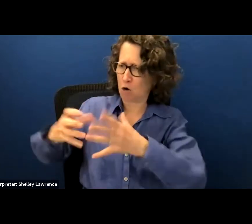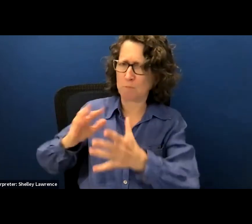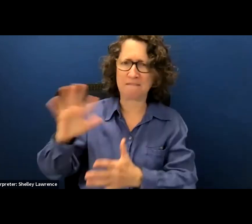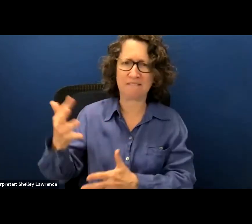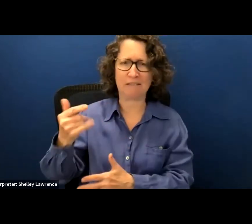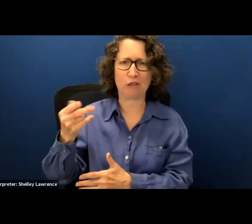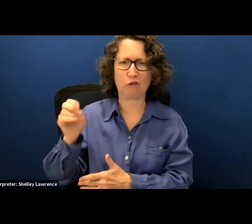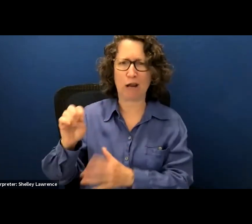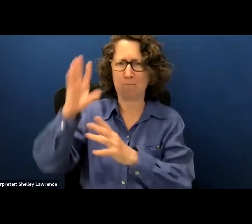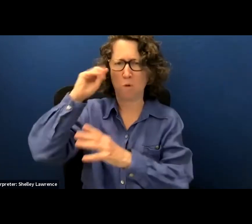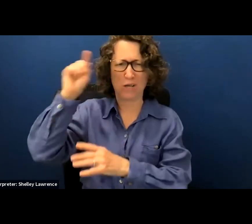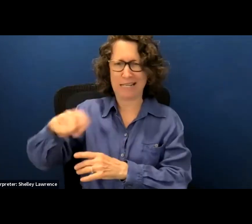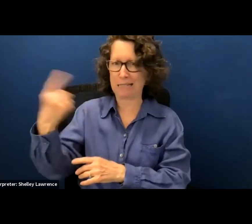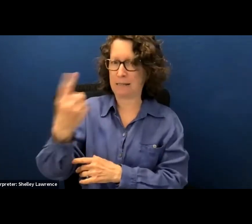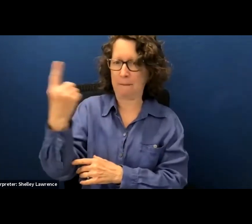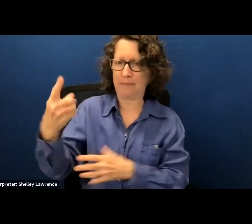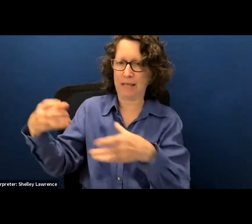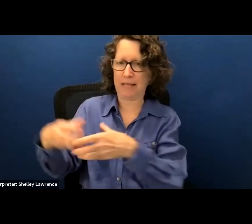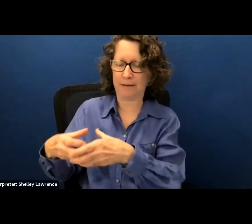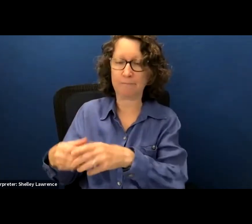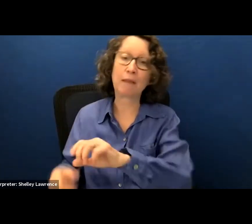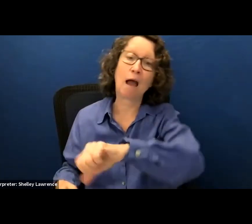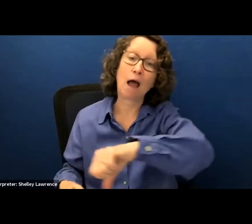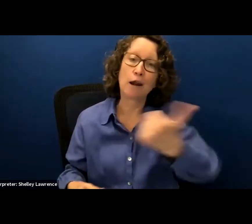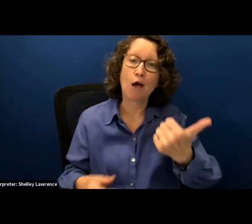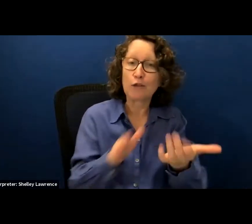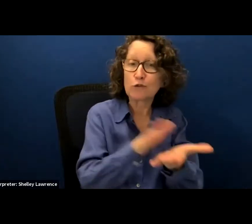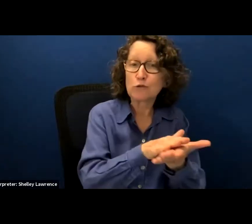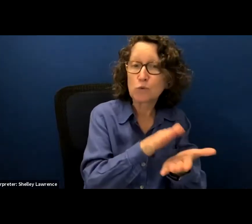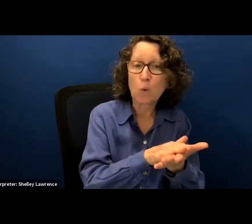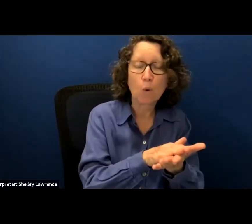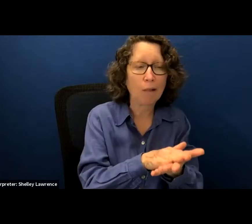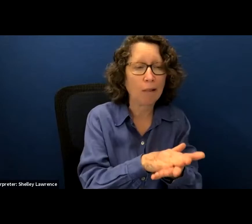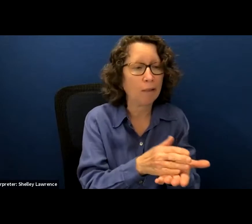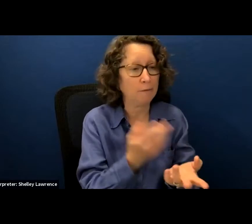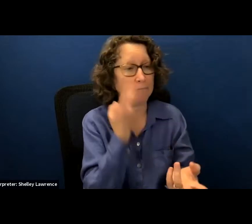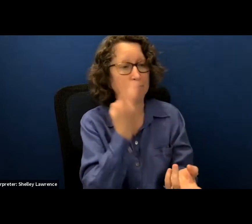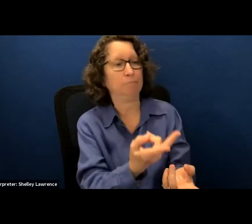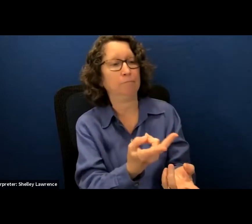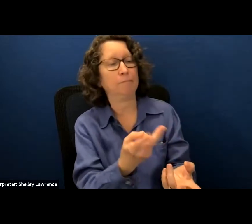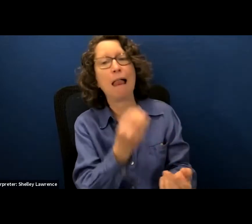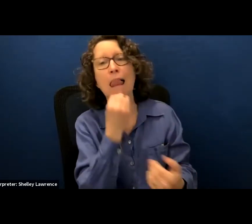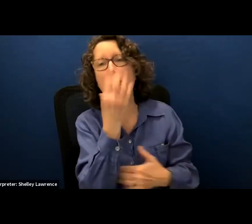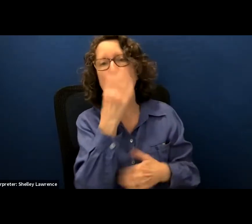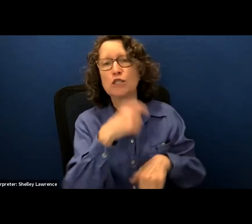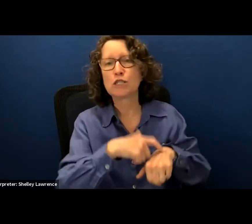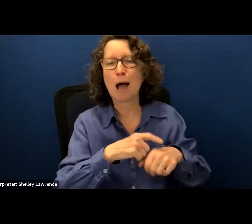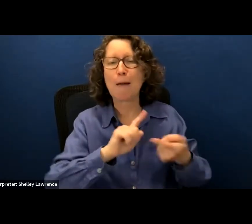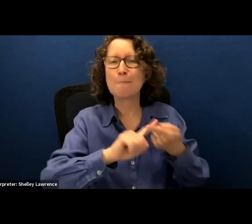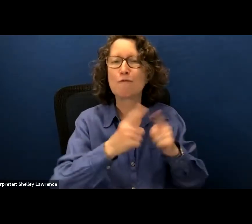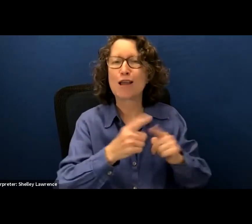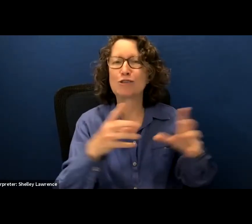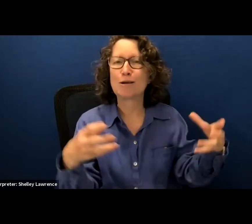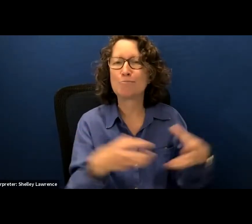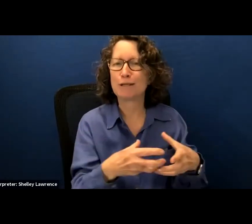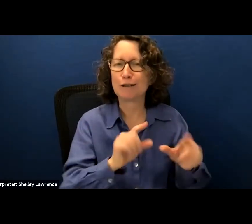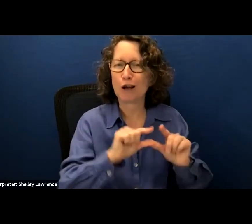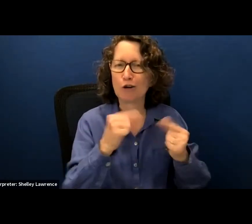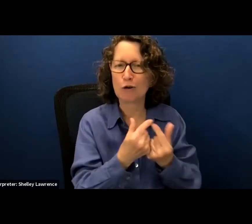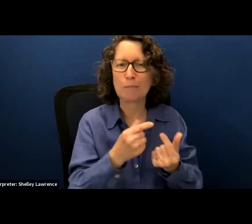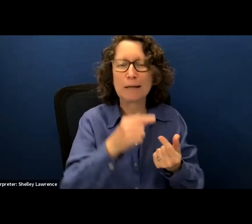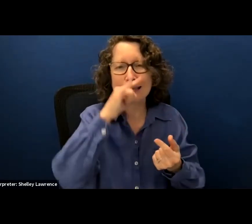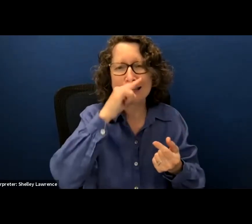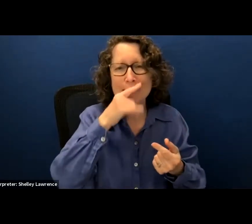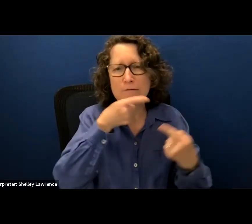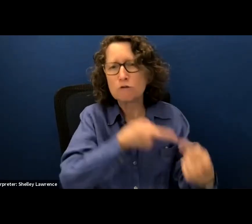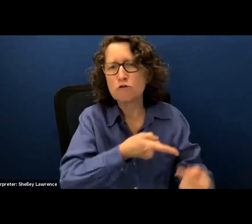grade boys need something. At another school, you'd have a lunchtime friendship group where kids who have